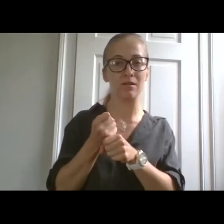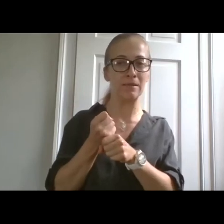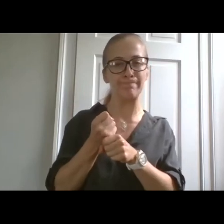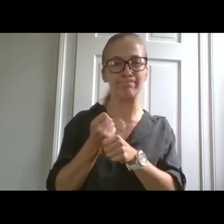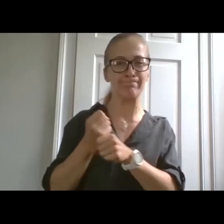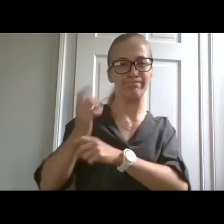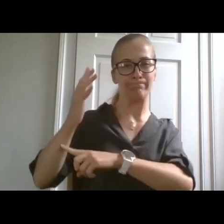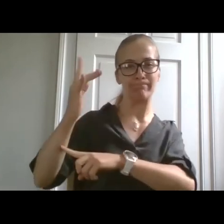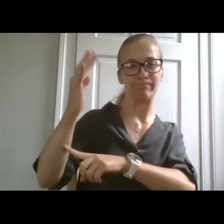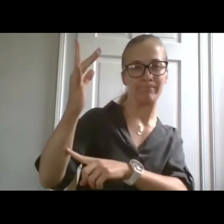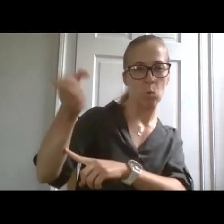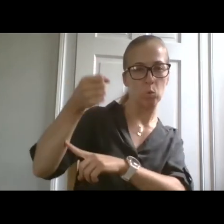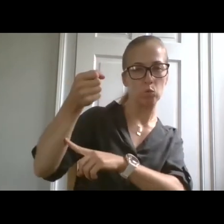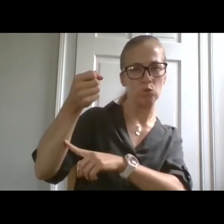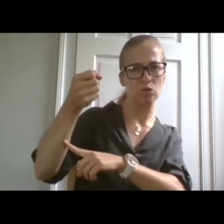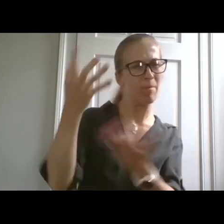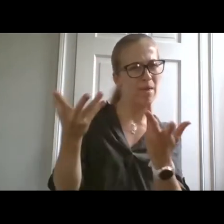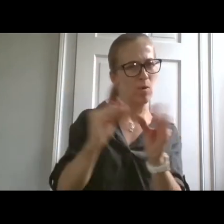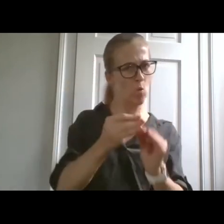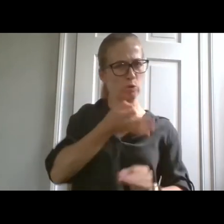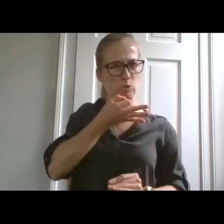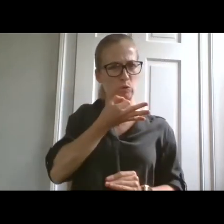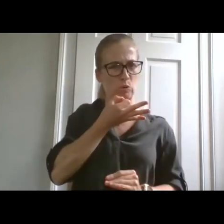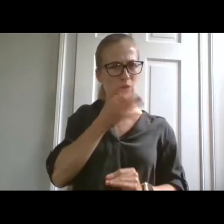the future might be much closer to me. And that's